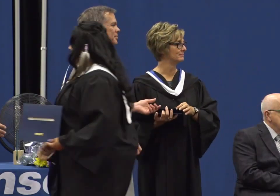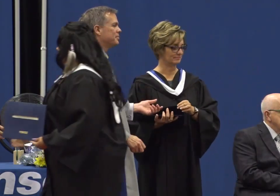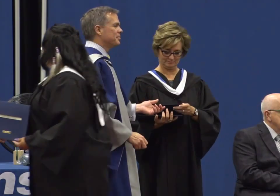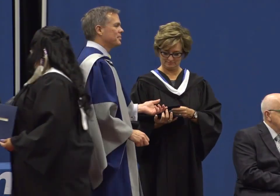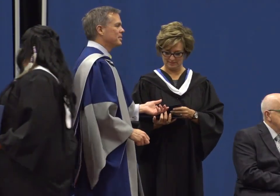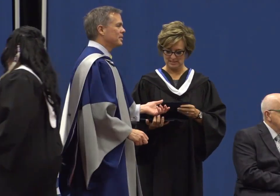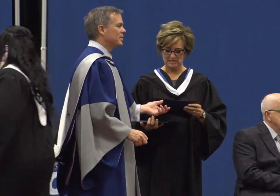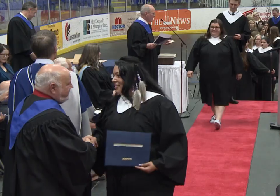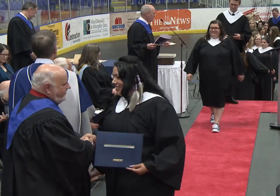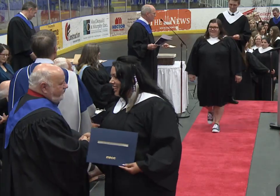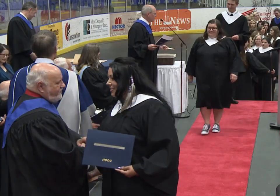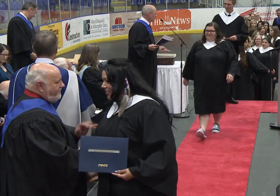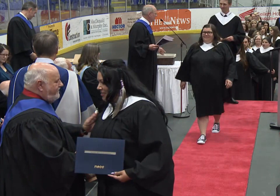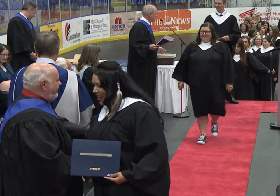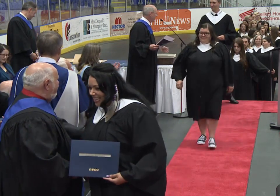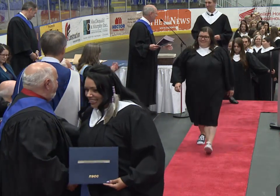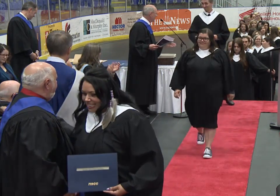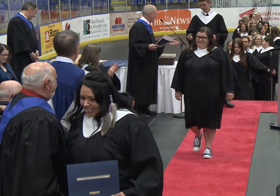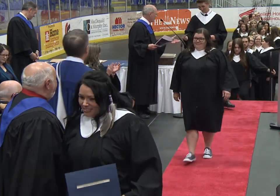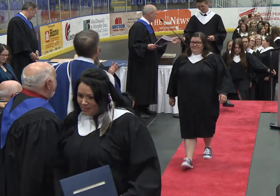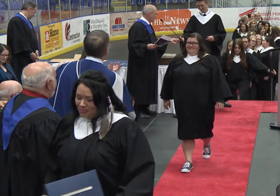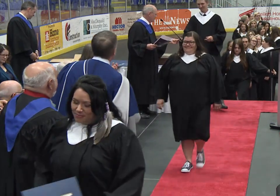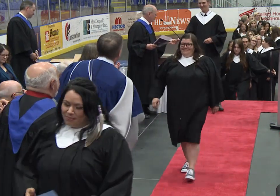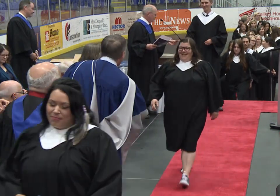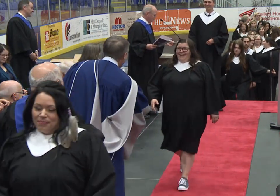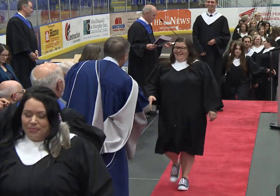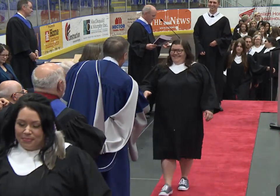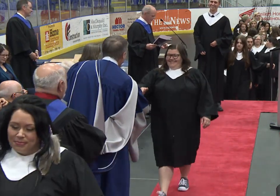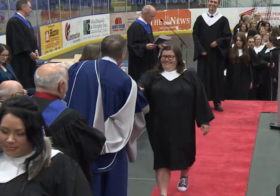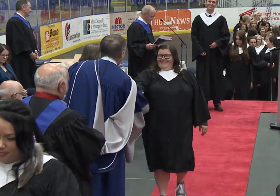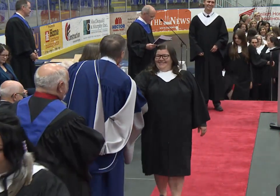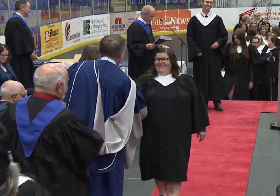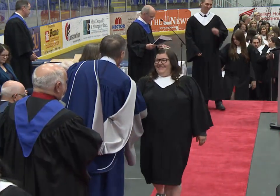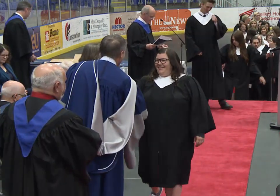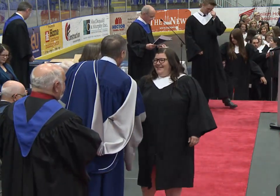Dela Dawn Landry with honors.